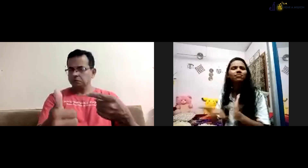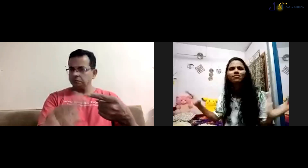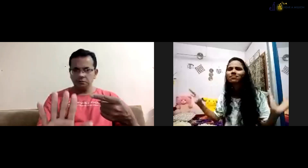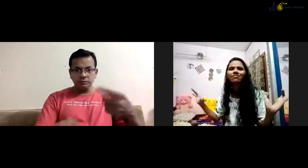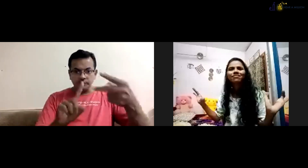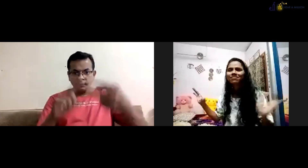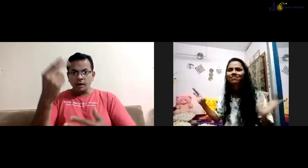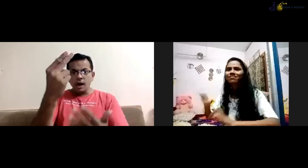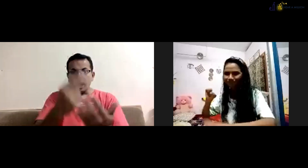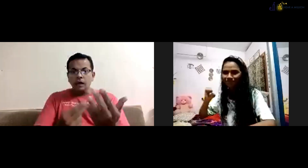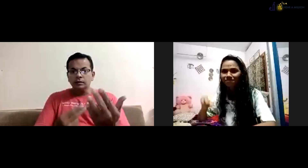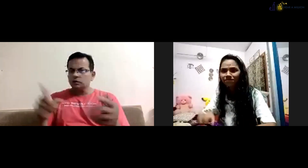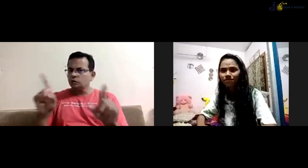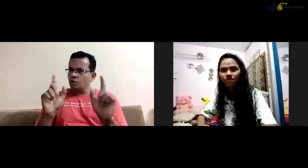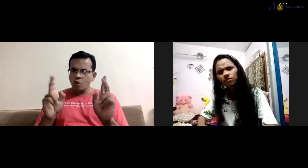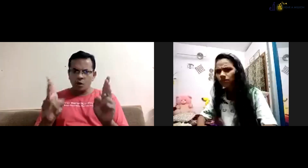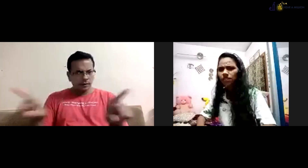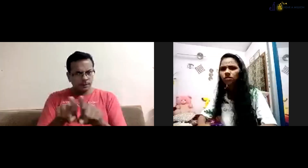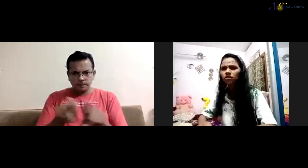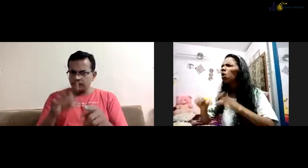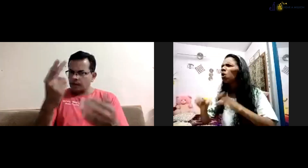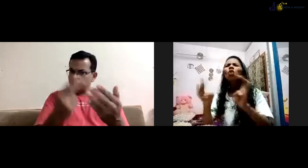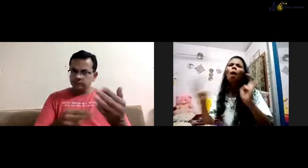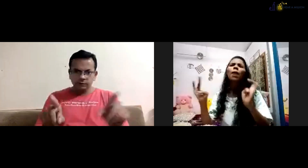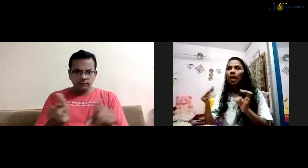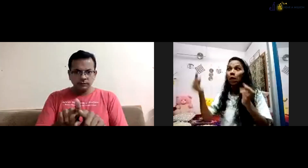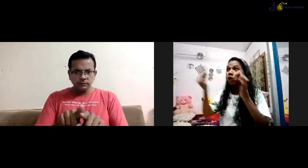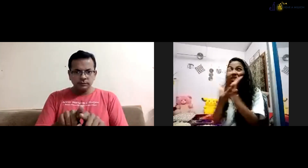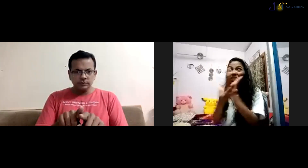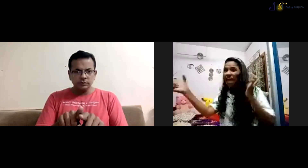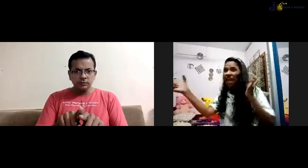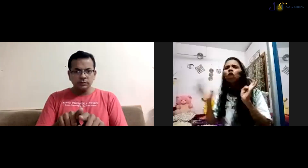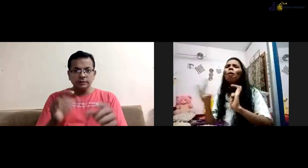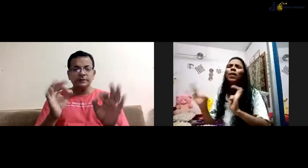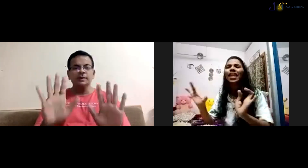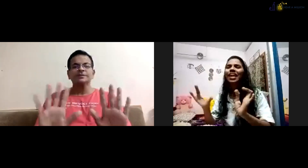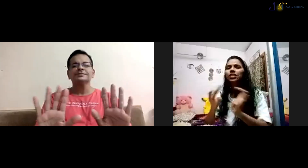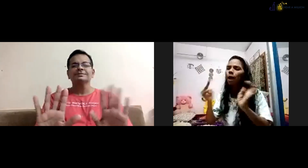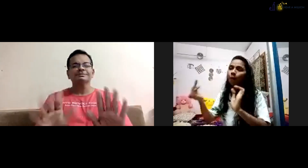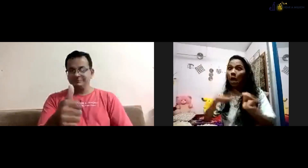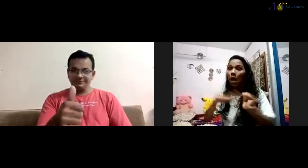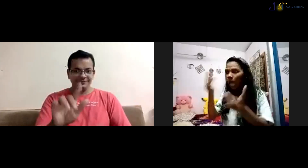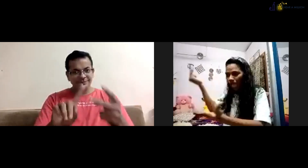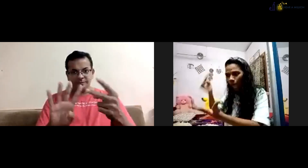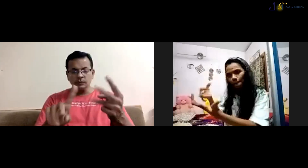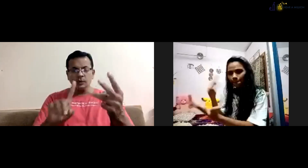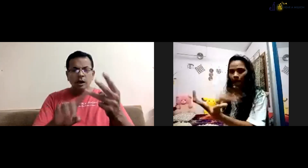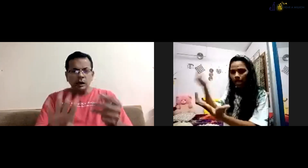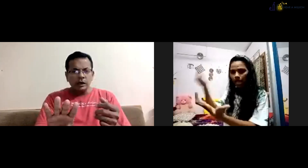No, it's normal. Like other people can write. I think you can also drawing the same, right? Not a